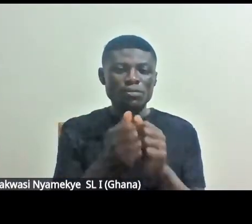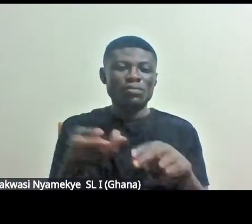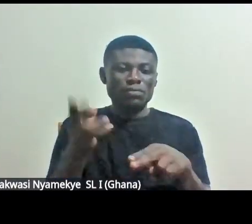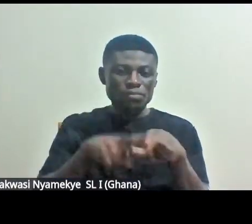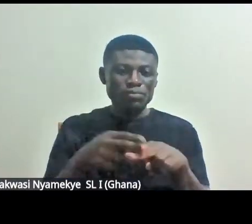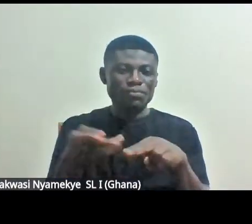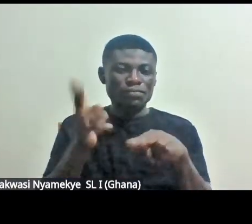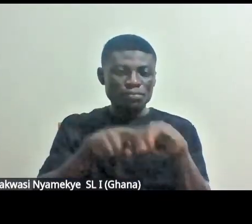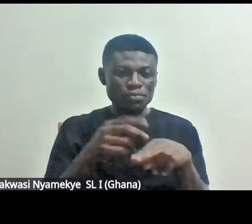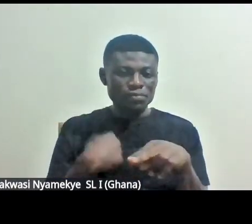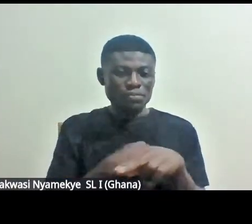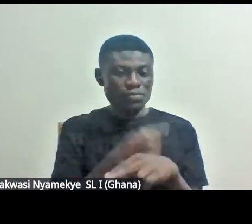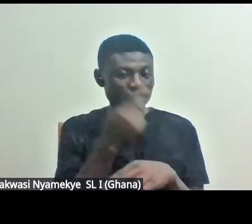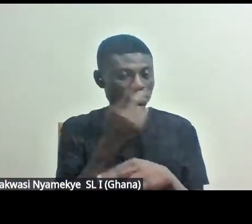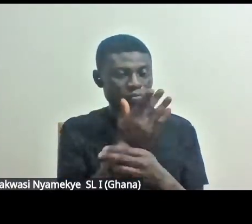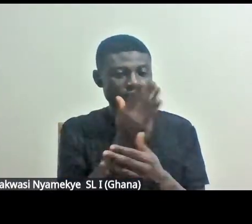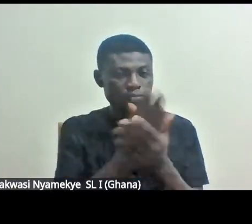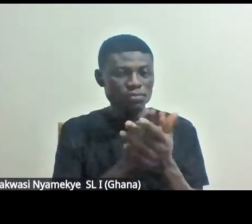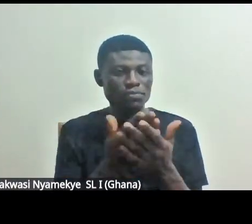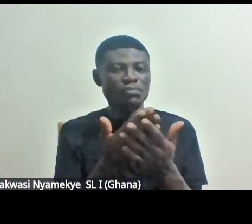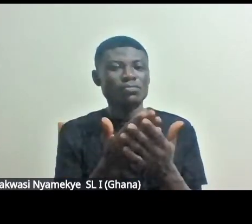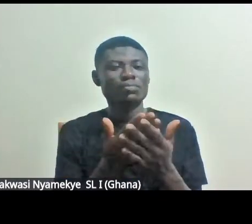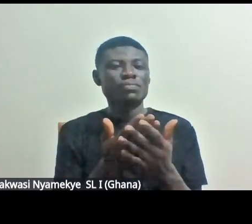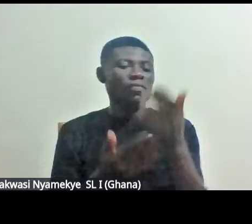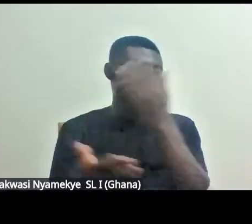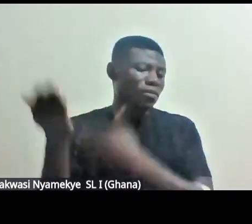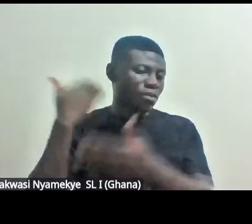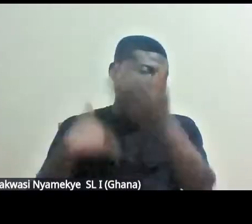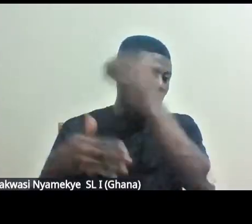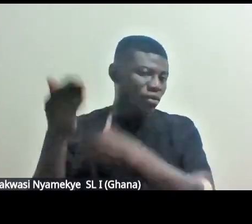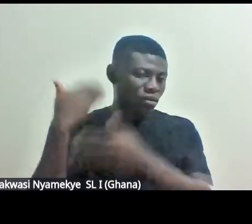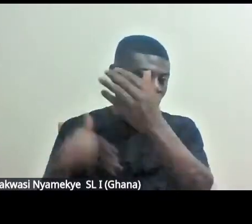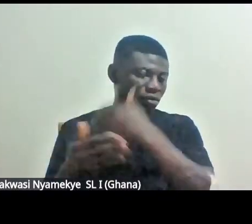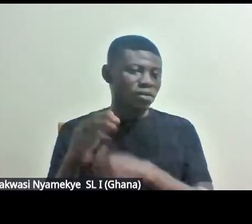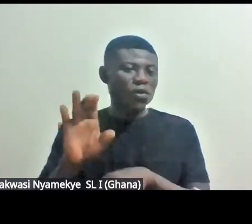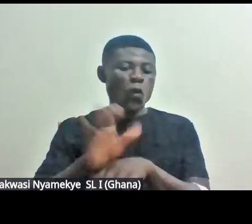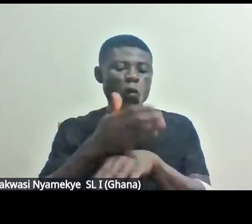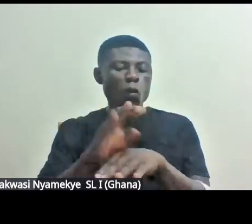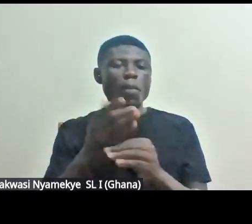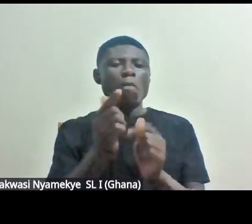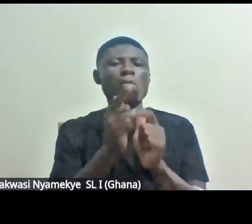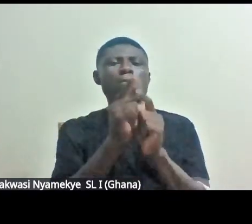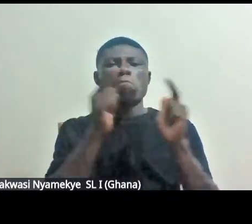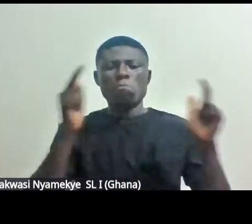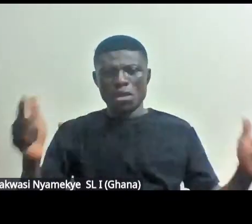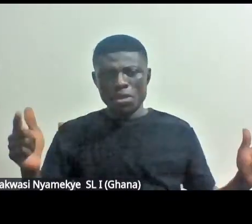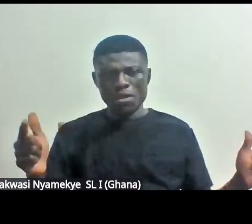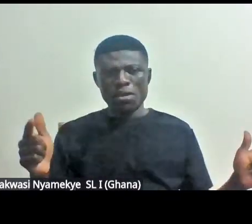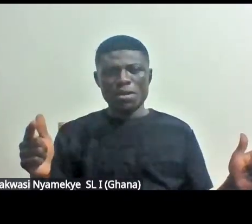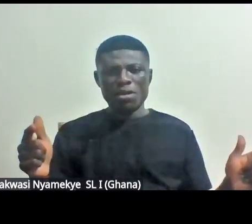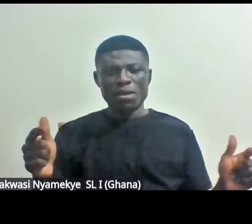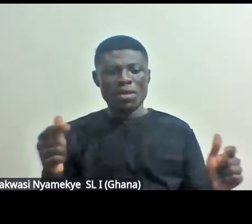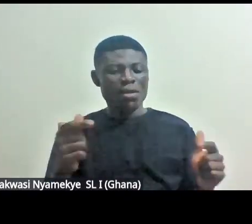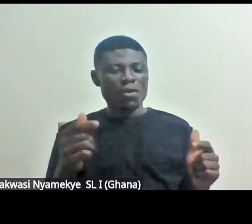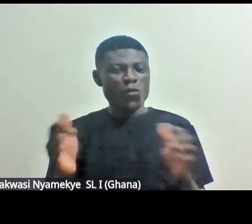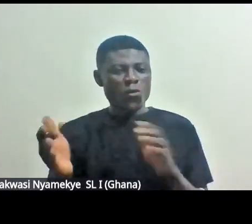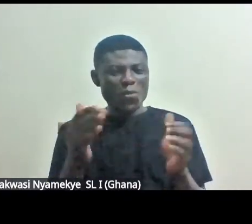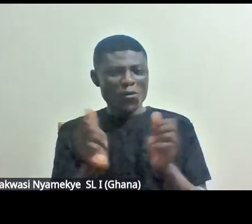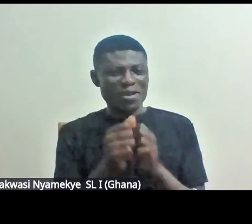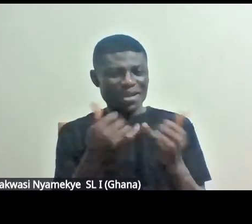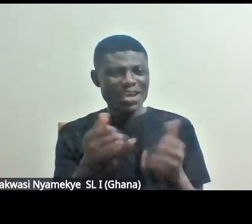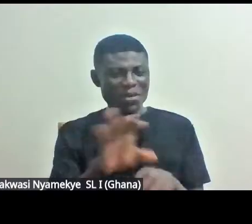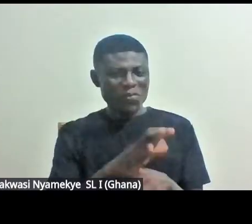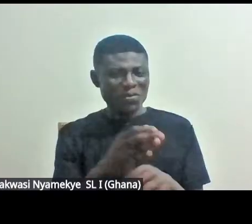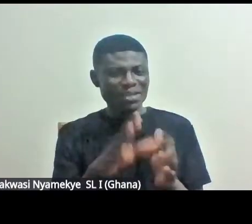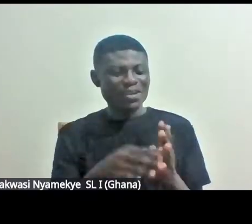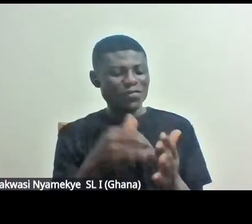some of the early times computers that came versus today, and even in phones,